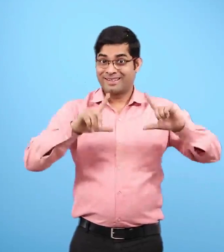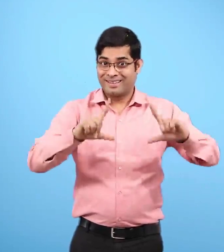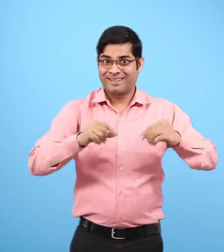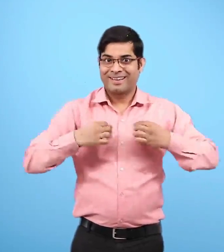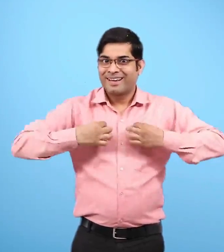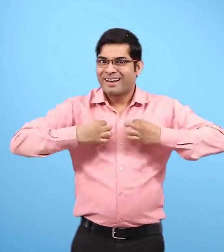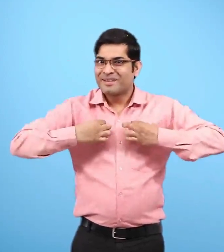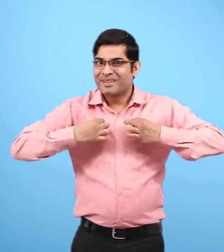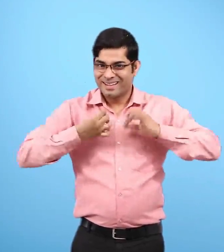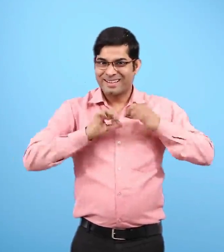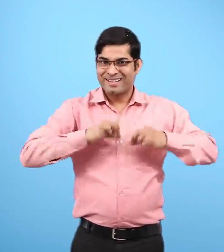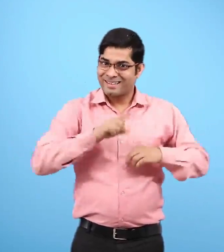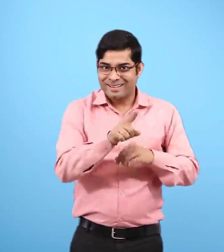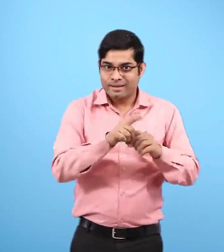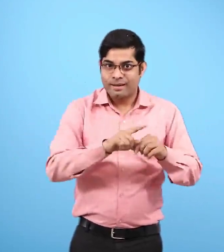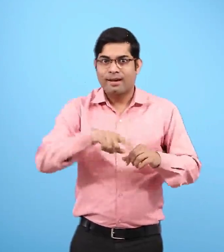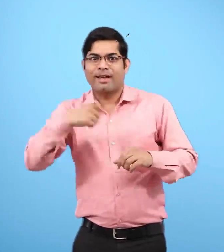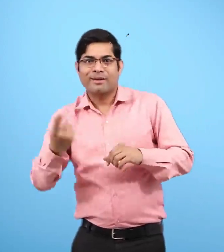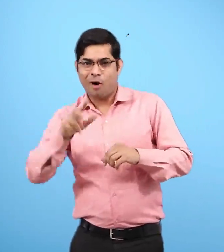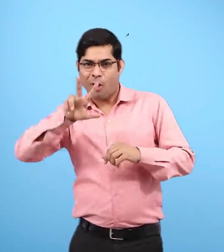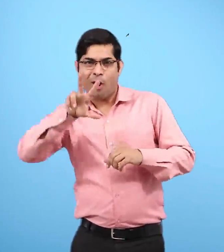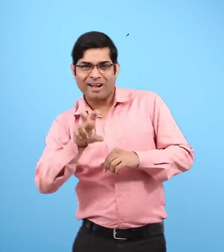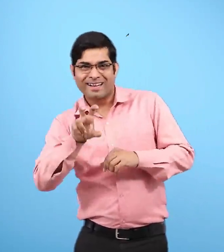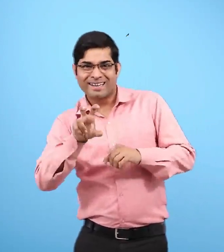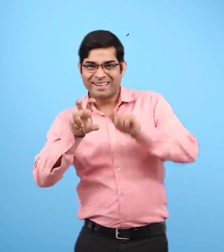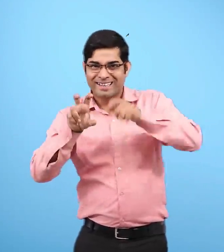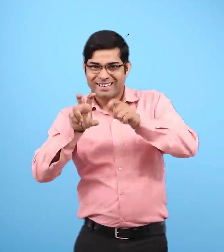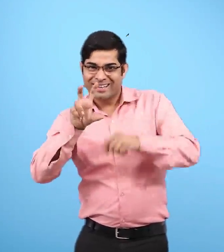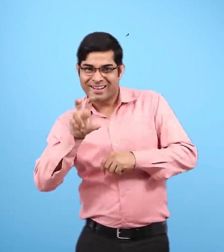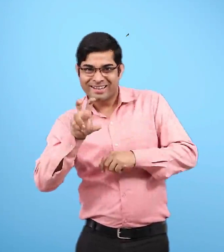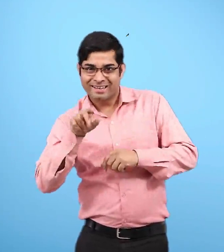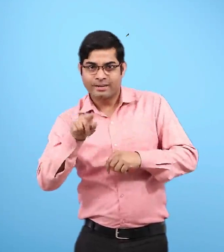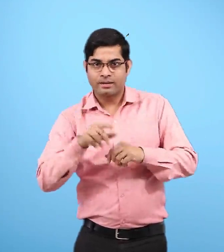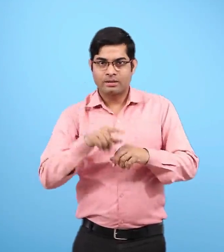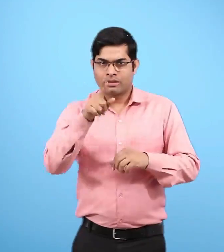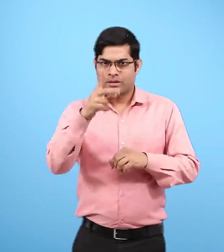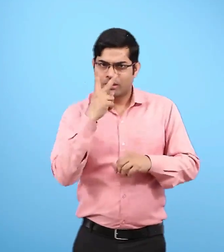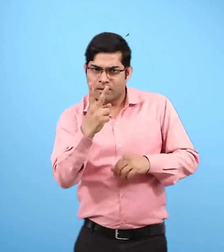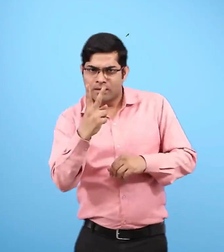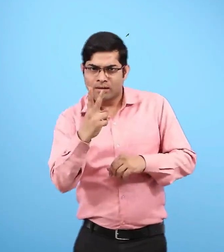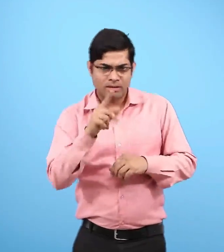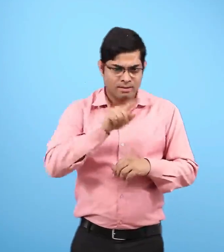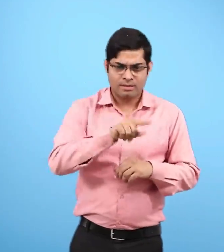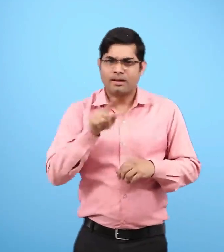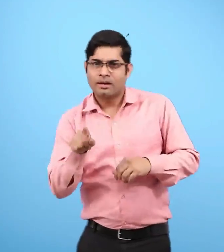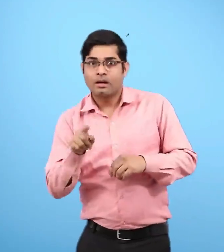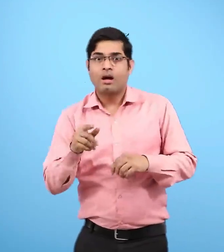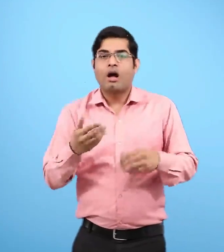Part 2, Picture 1 shows a shirt and a lock. You have to tell which one